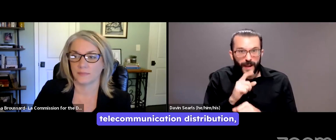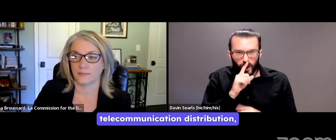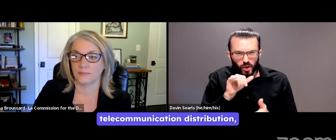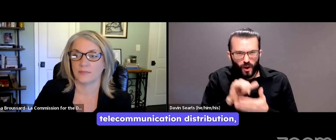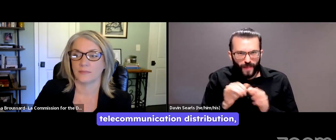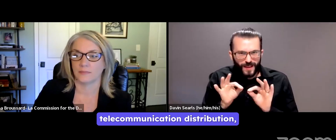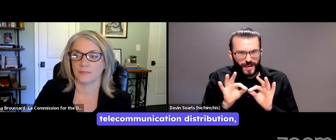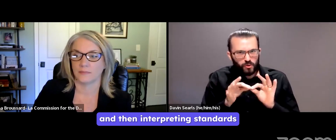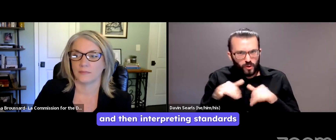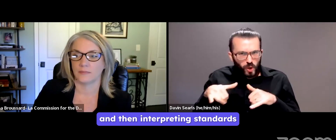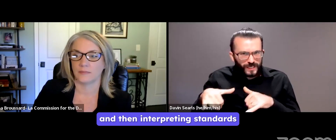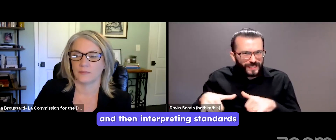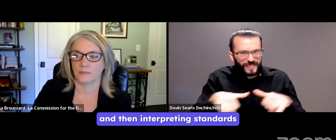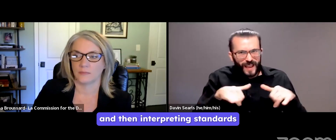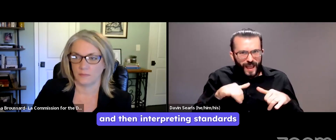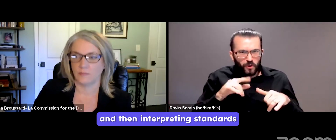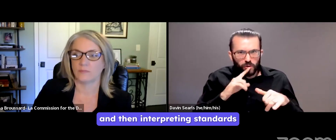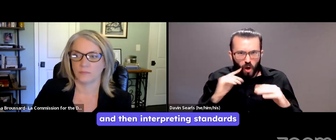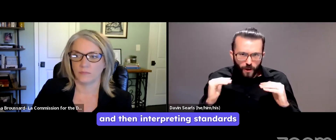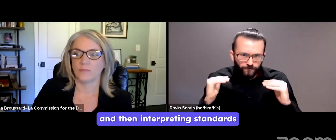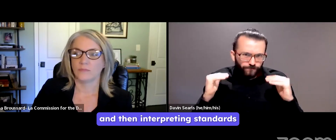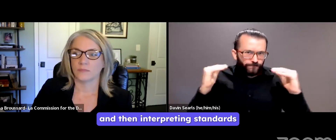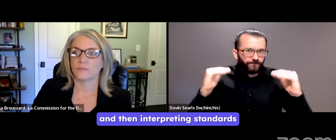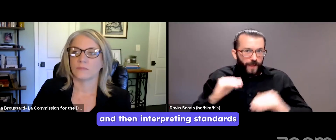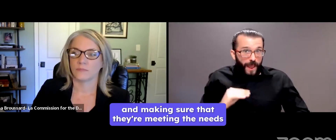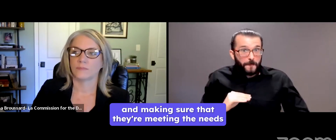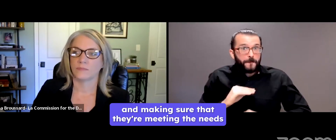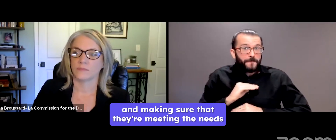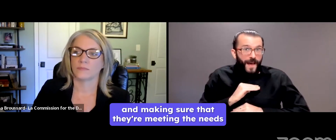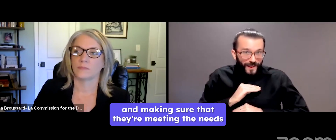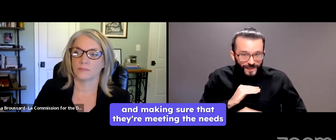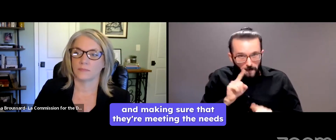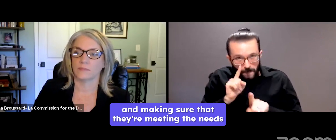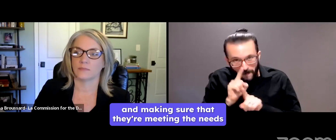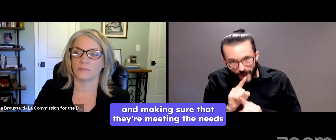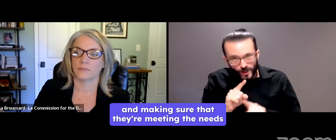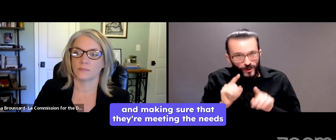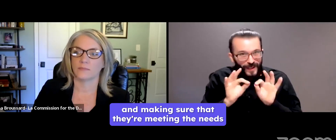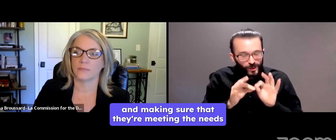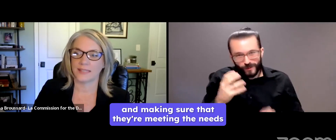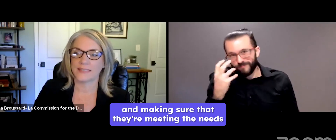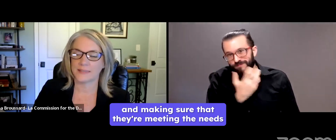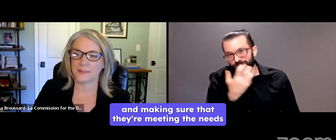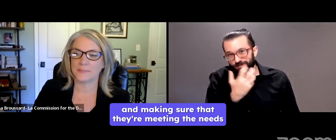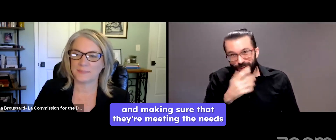telecommunication distribution, and then interpreting standards and making sure that they're meeting the needs